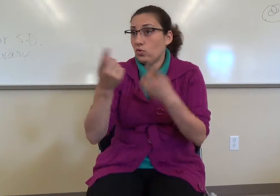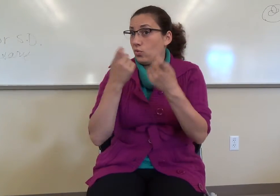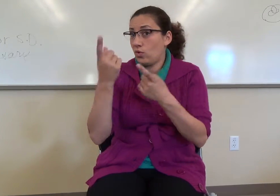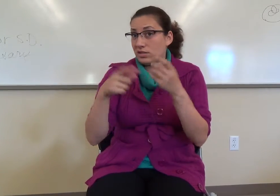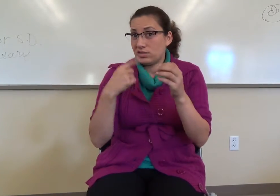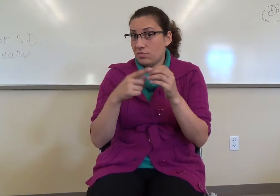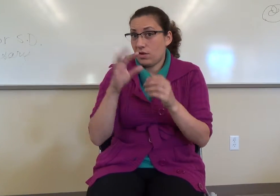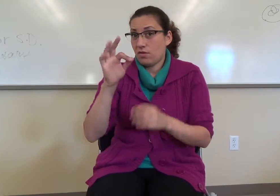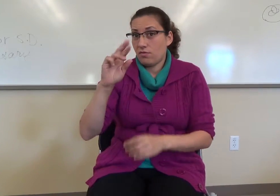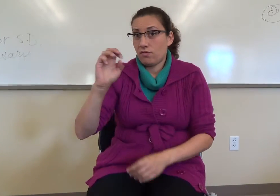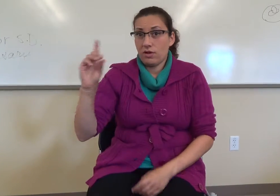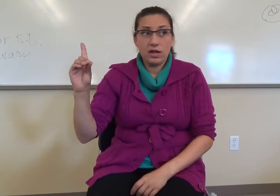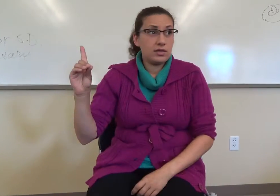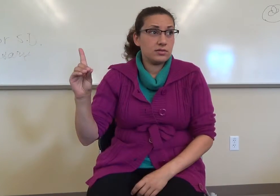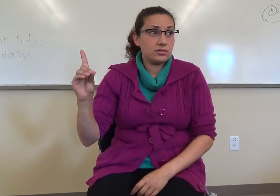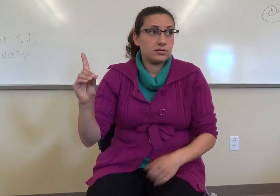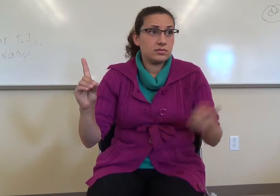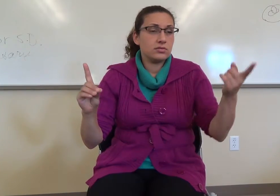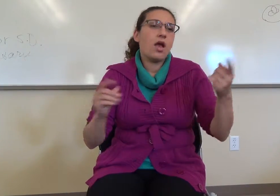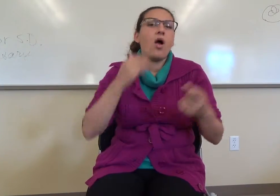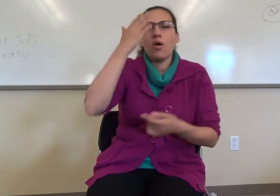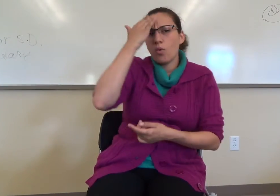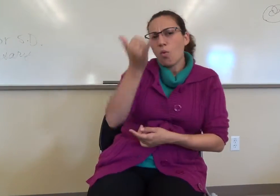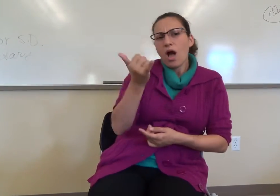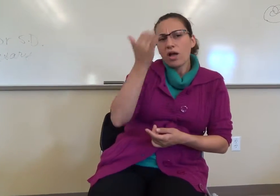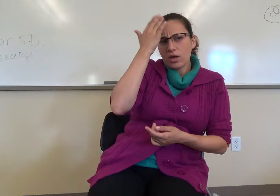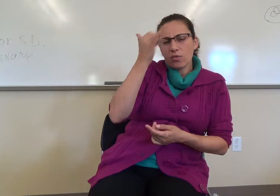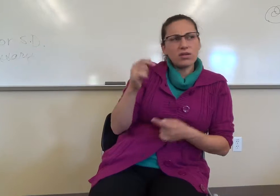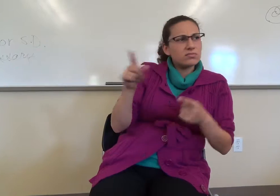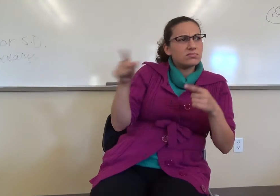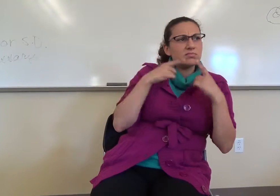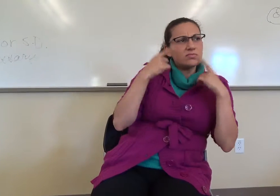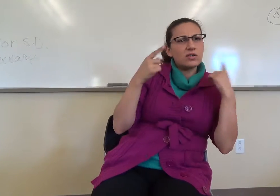Why? Yeah, why? What did he do